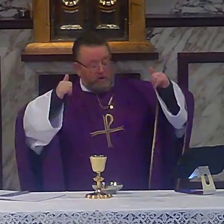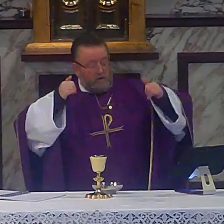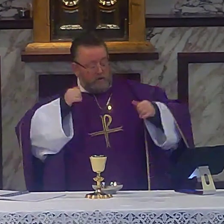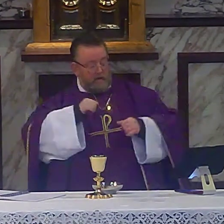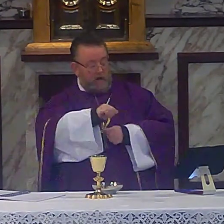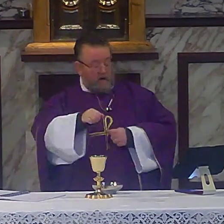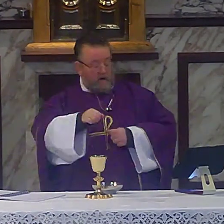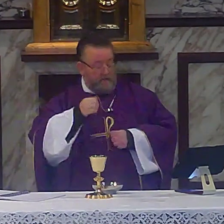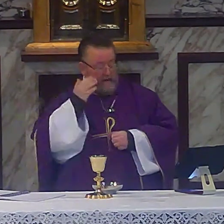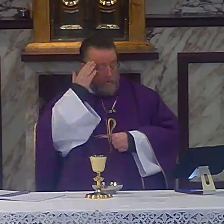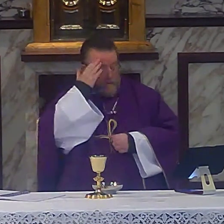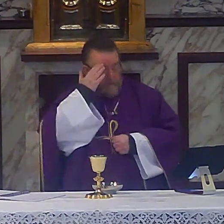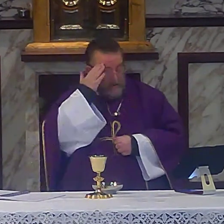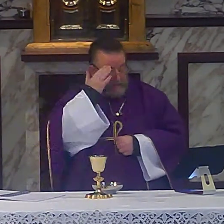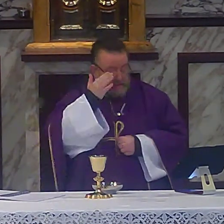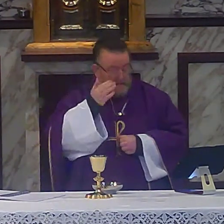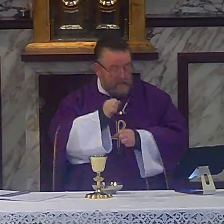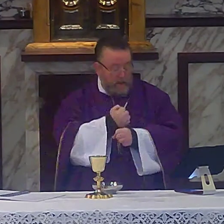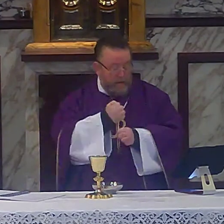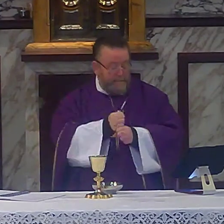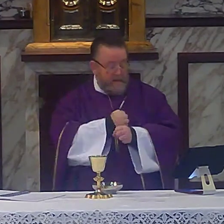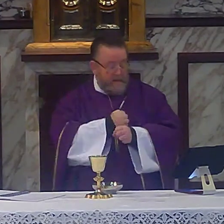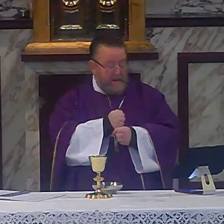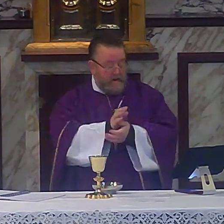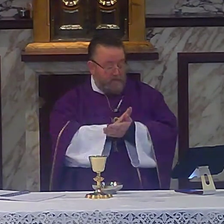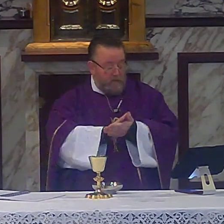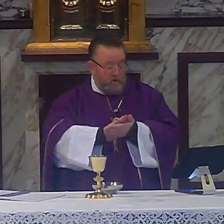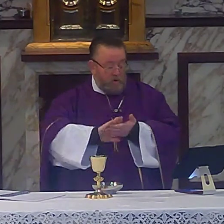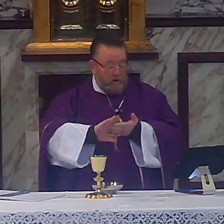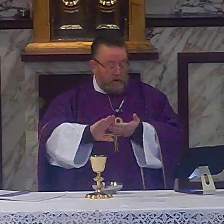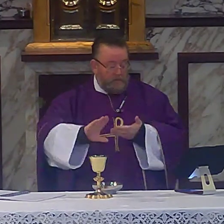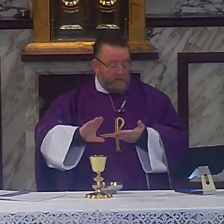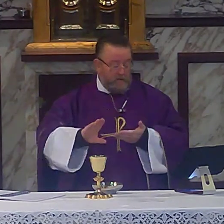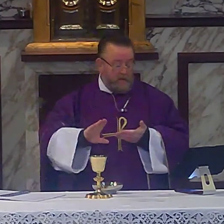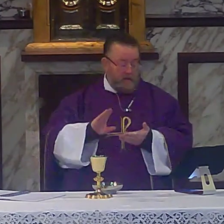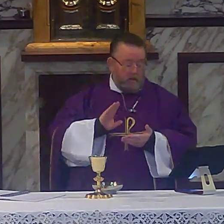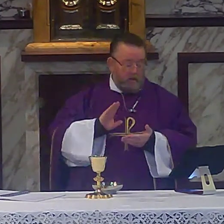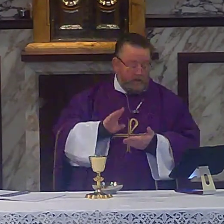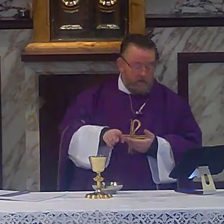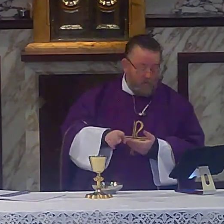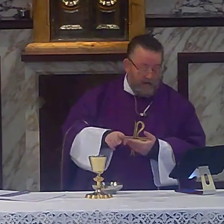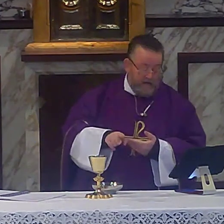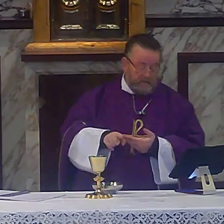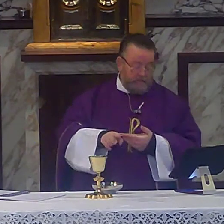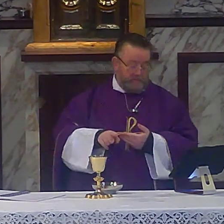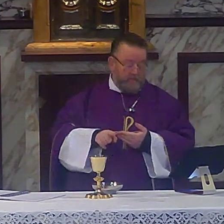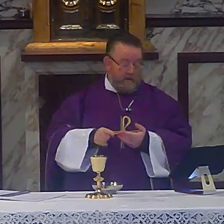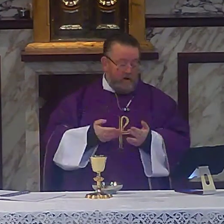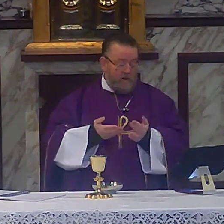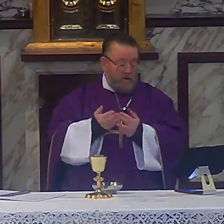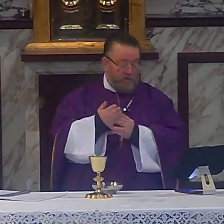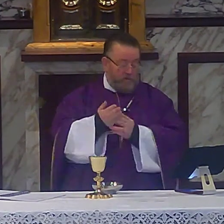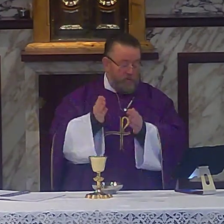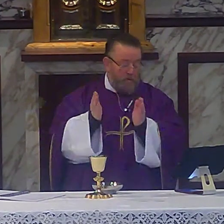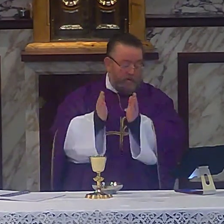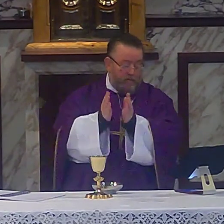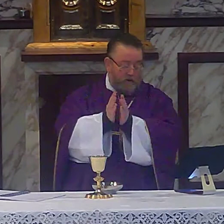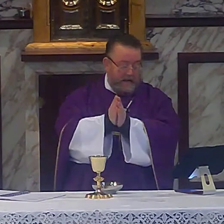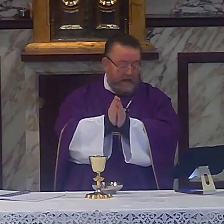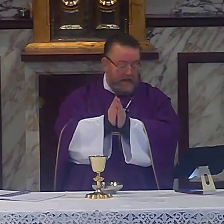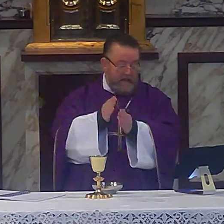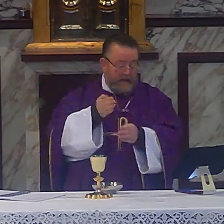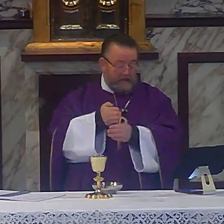joy of our minds made pure so that through